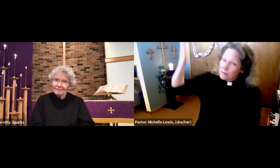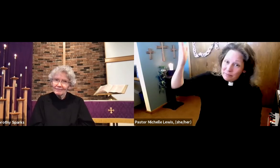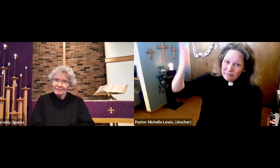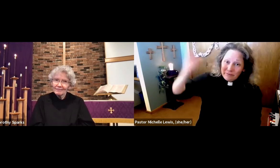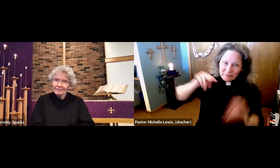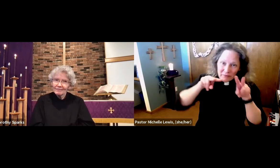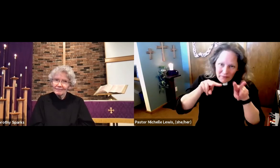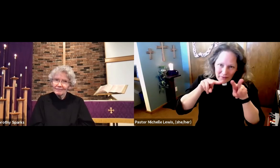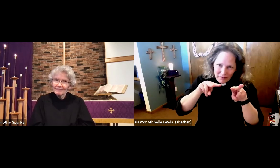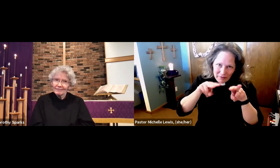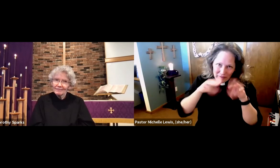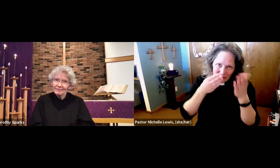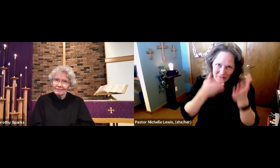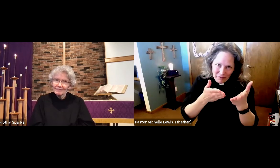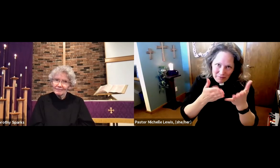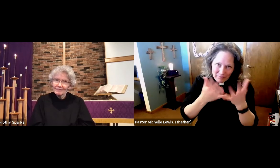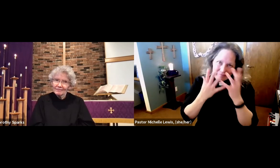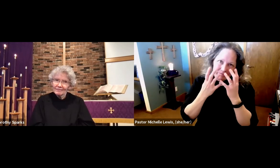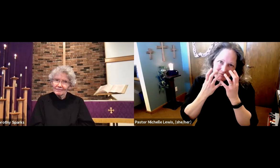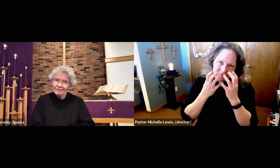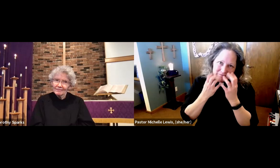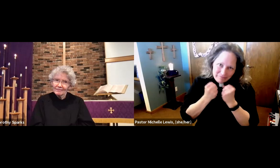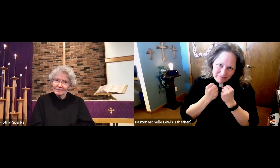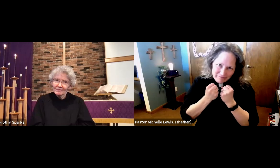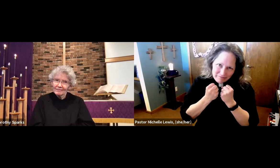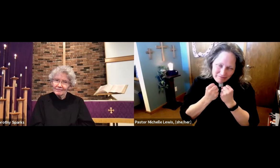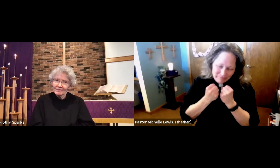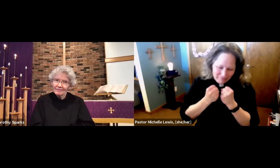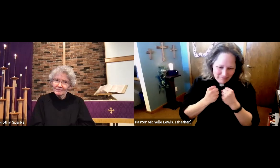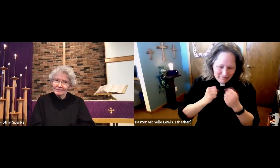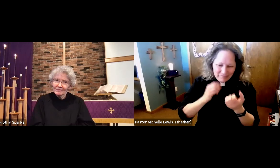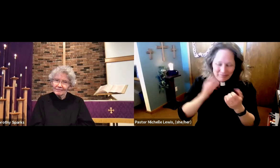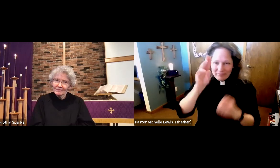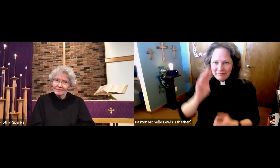The Lord look upon you with favor